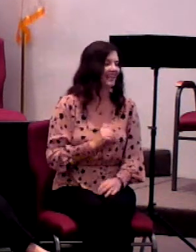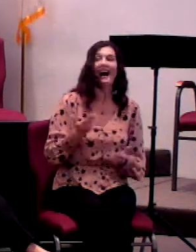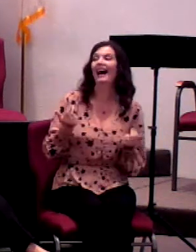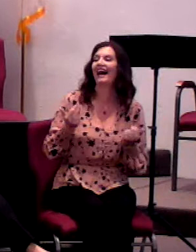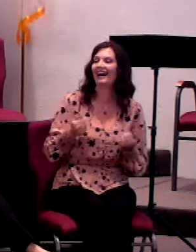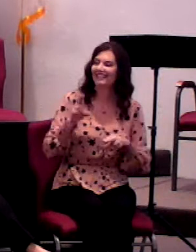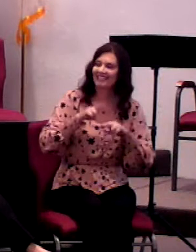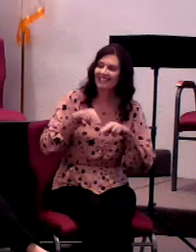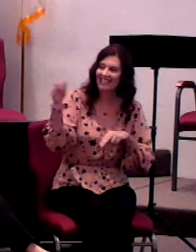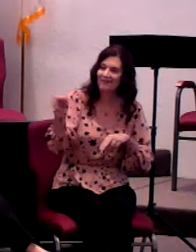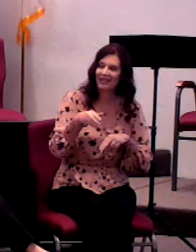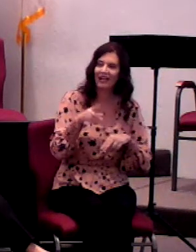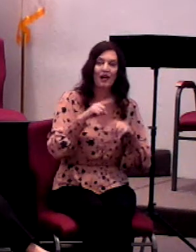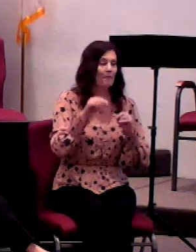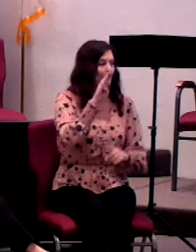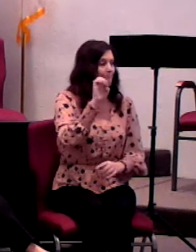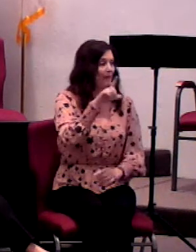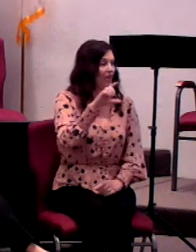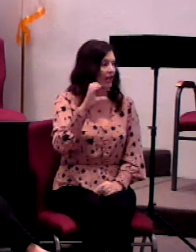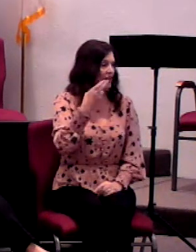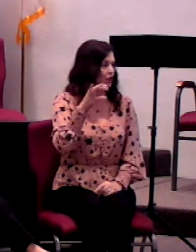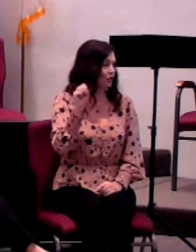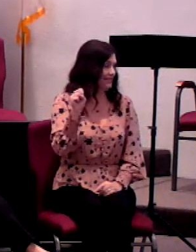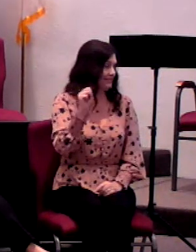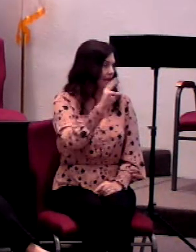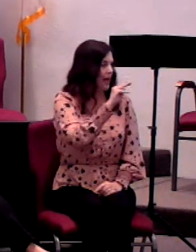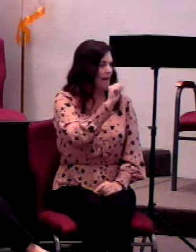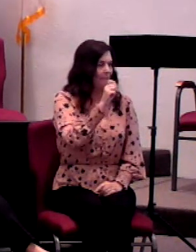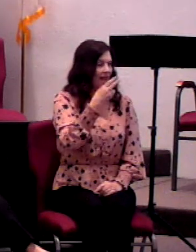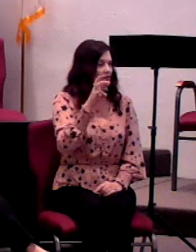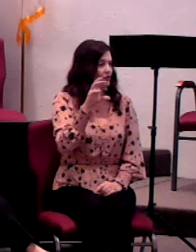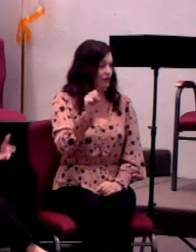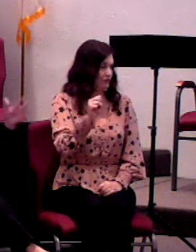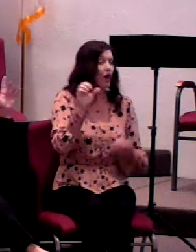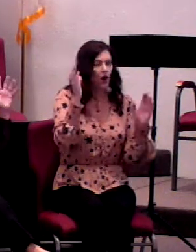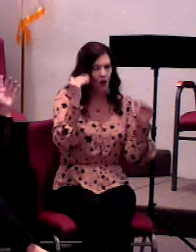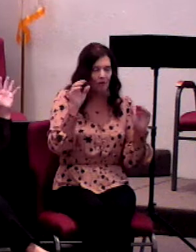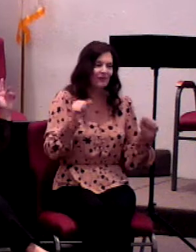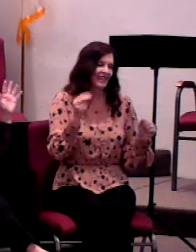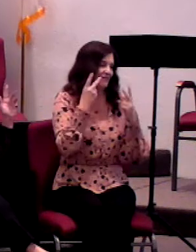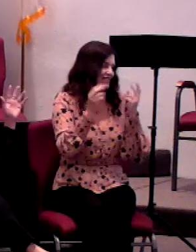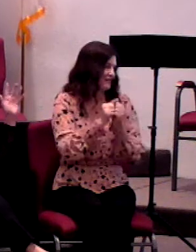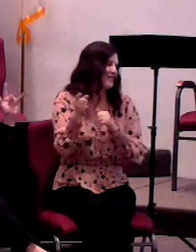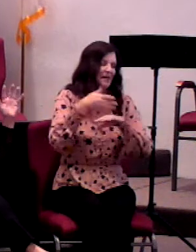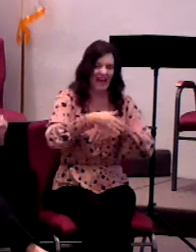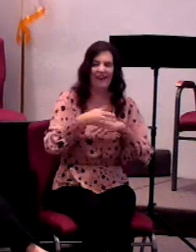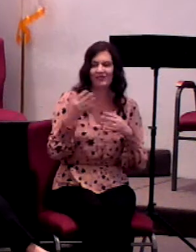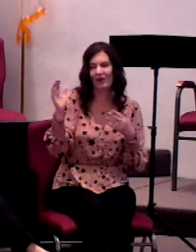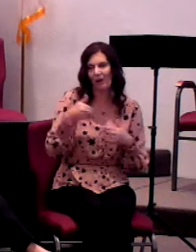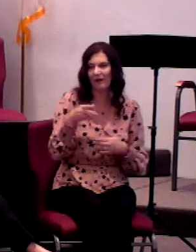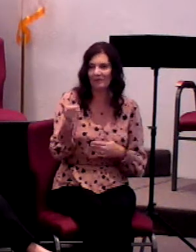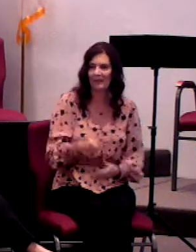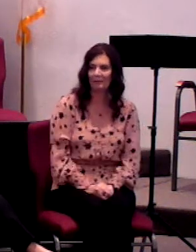sitting up here, but Bill and Chris Matthews, hope you get a chance to visit with them after the service is over and welcome